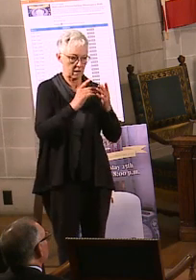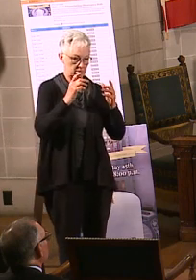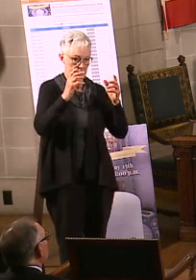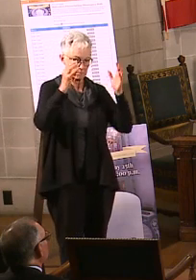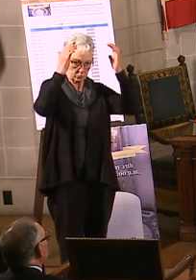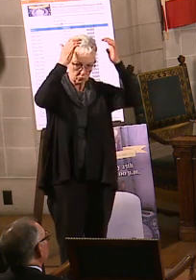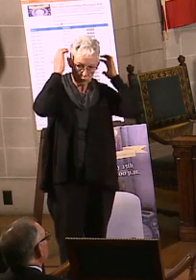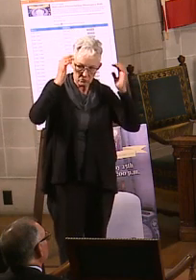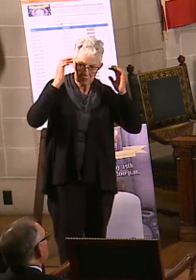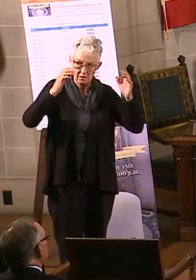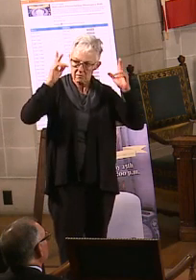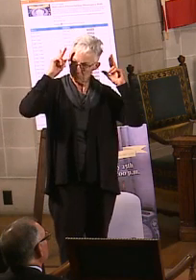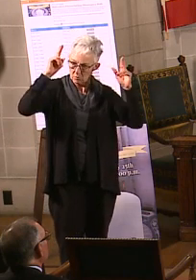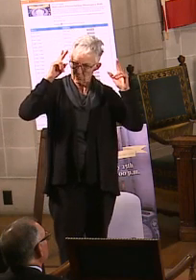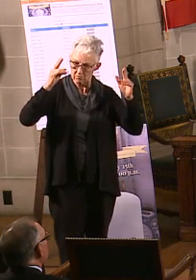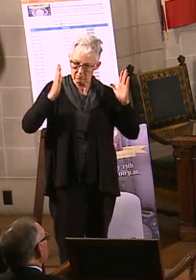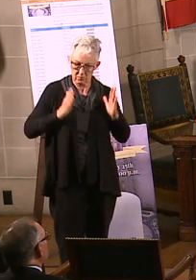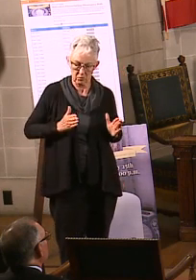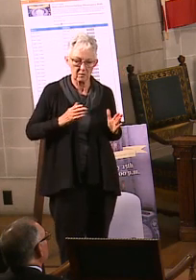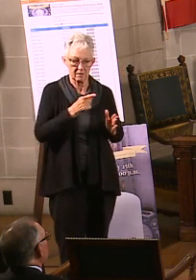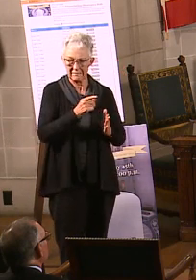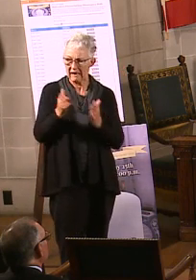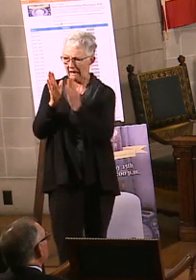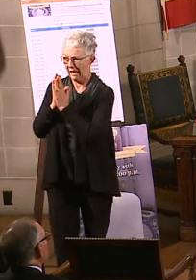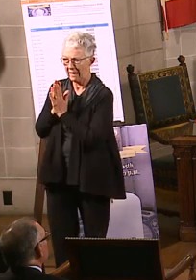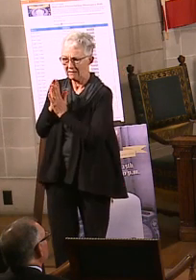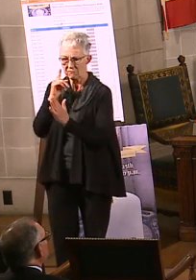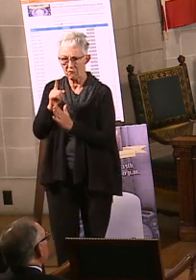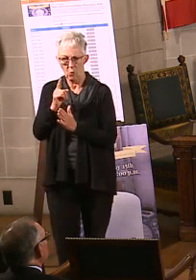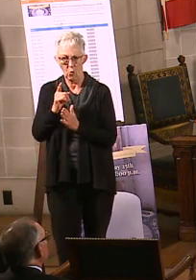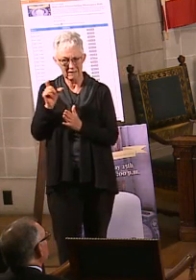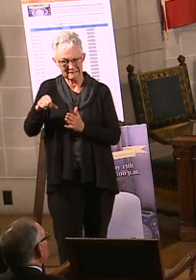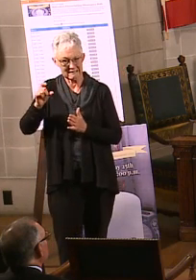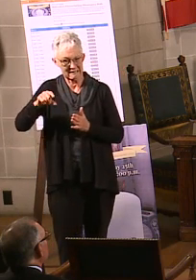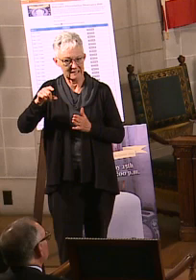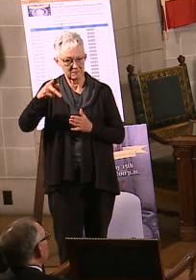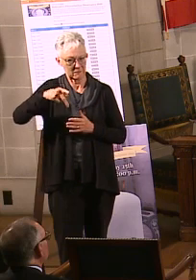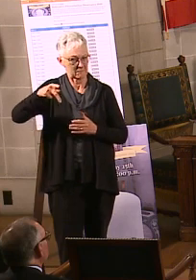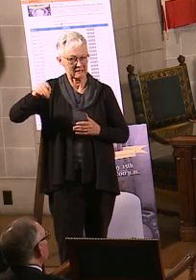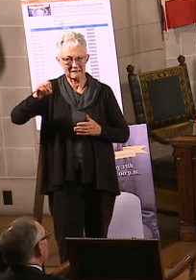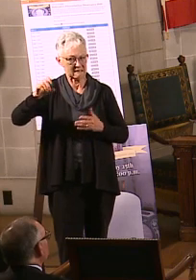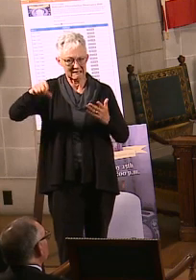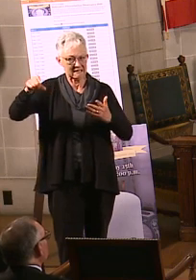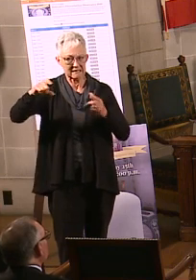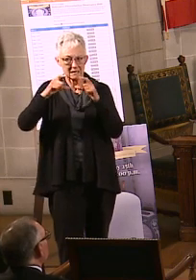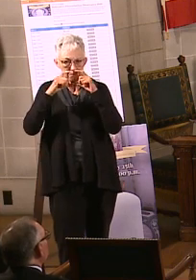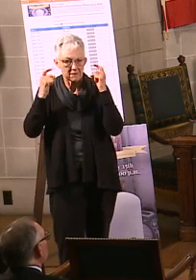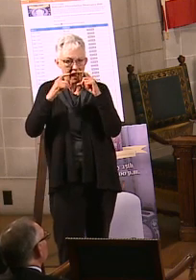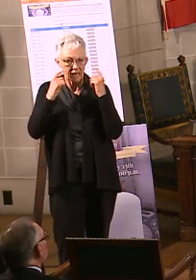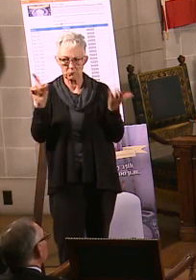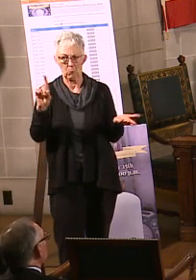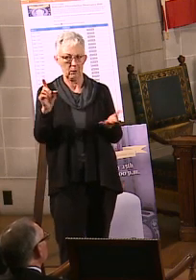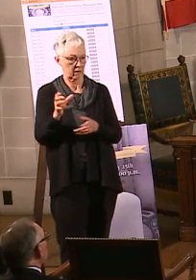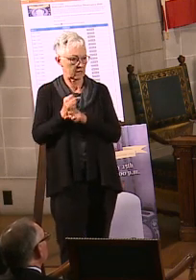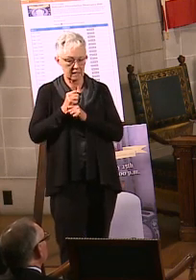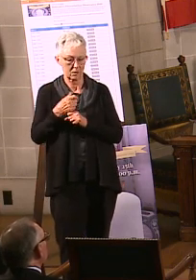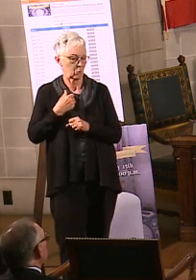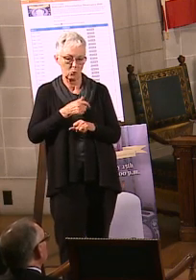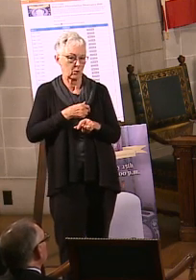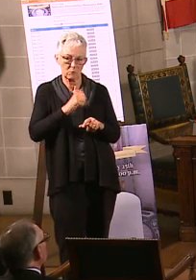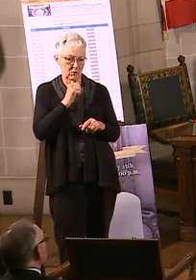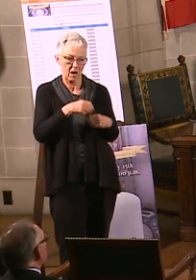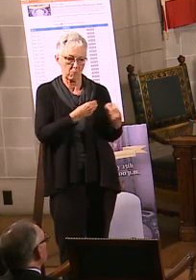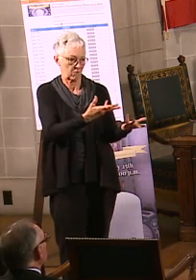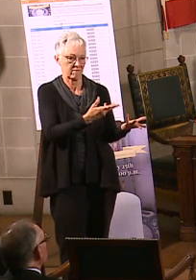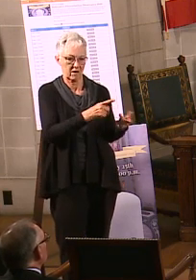PPE, but we're not providing those to private institutions outside of the healthcare industry. We will connect people to be